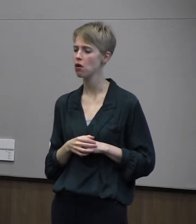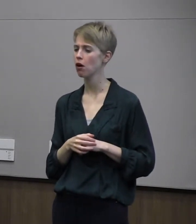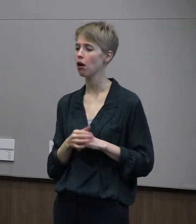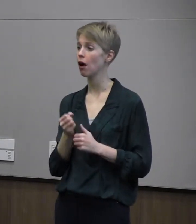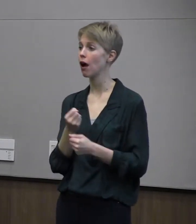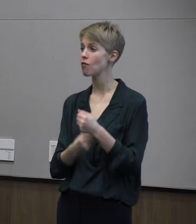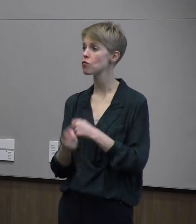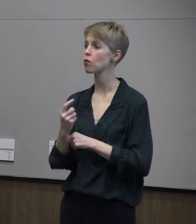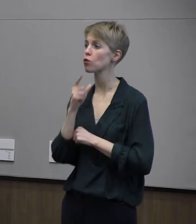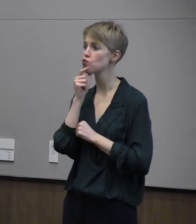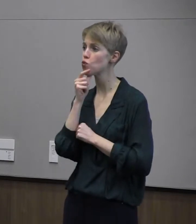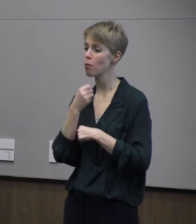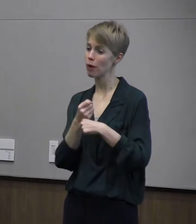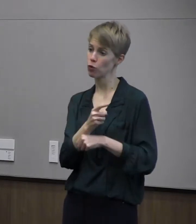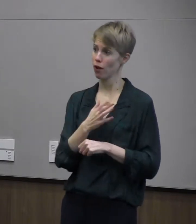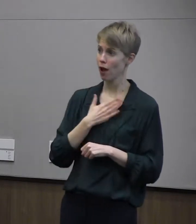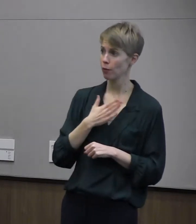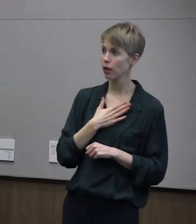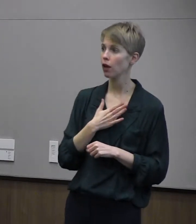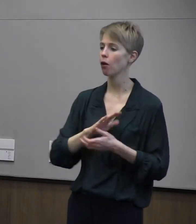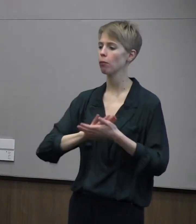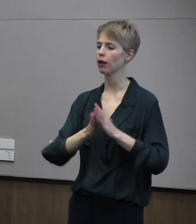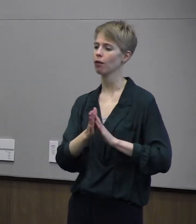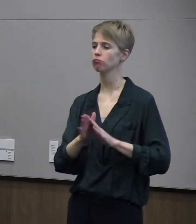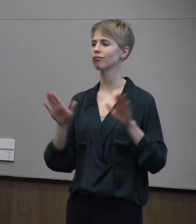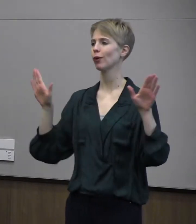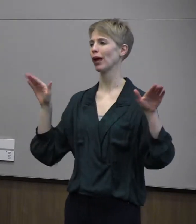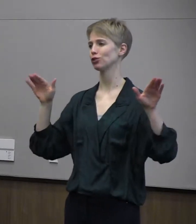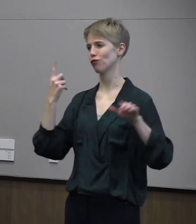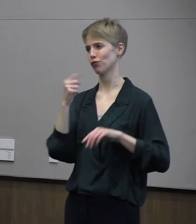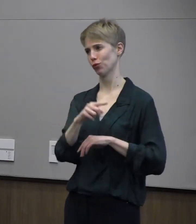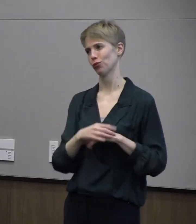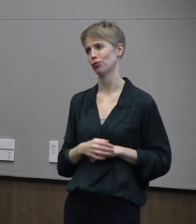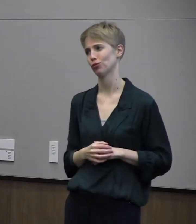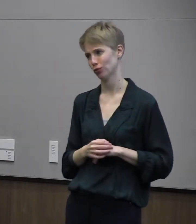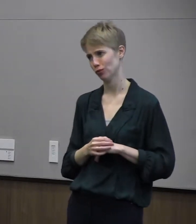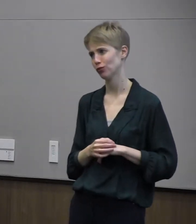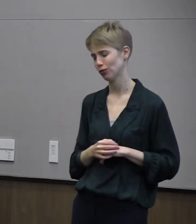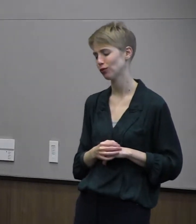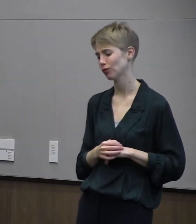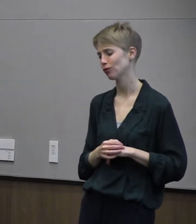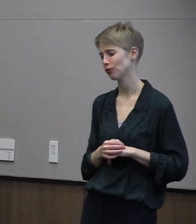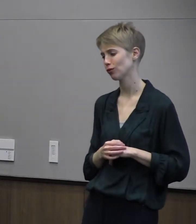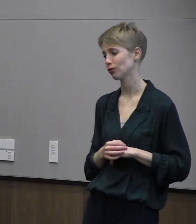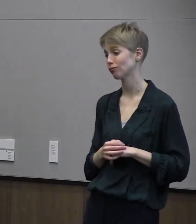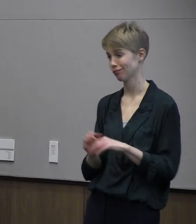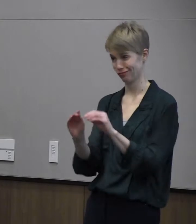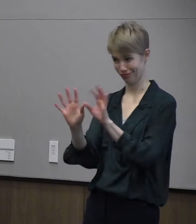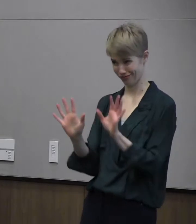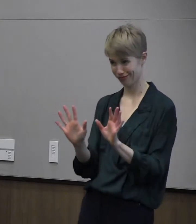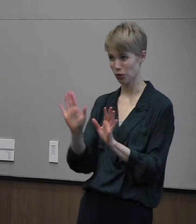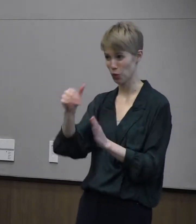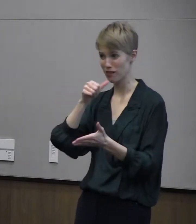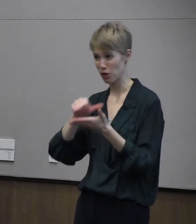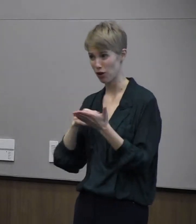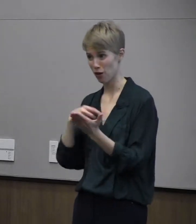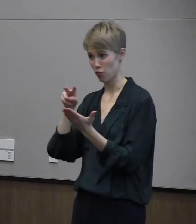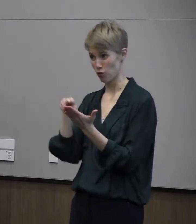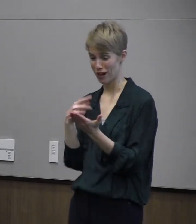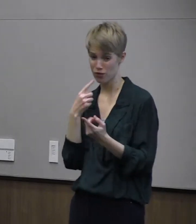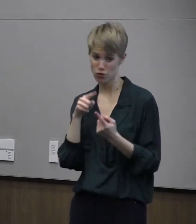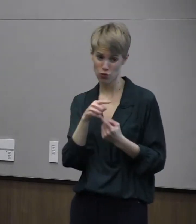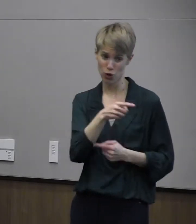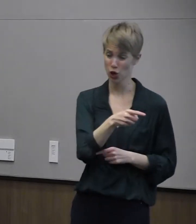made Lizzie happy became one of her angels. Needless to say, after I read your letter to her,